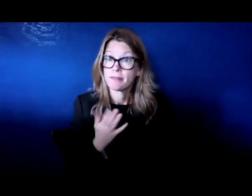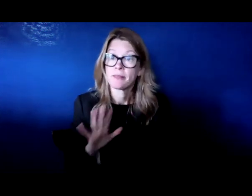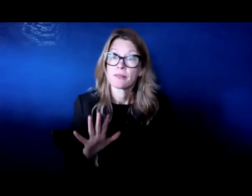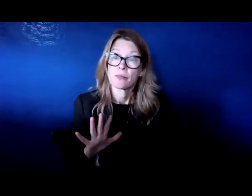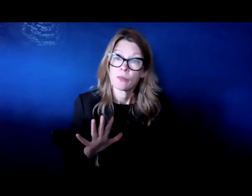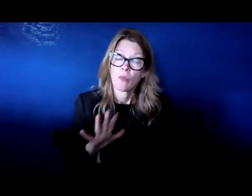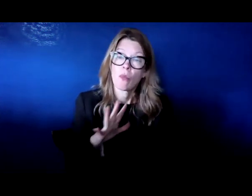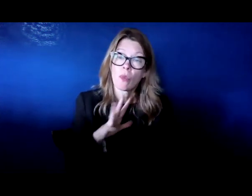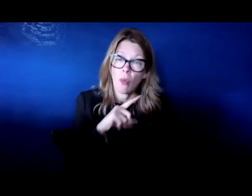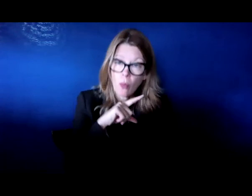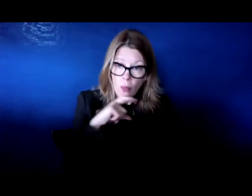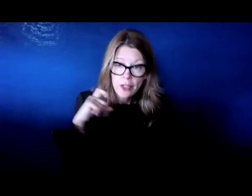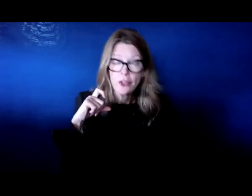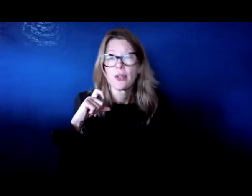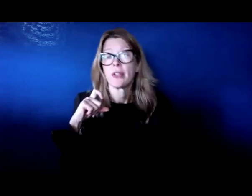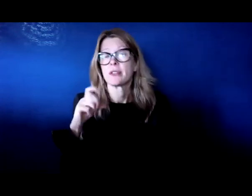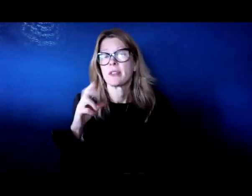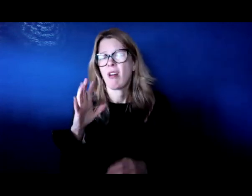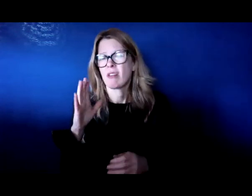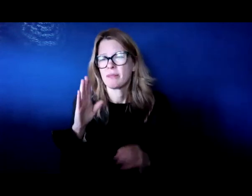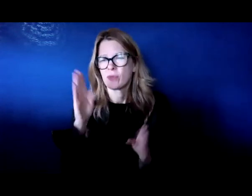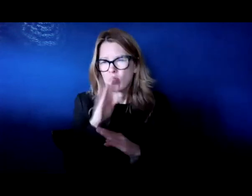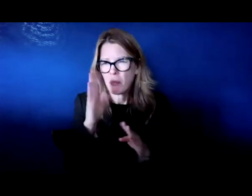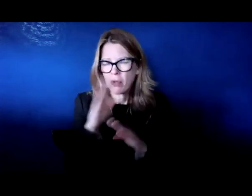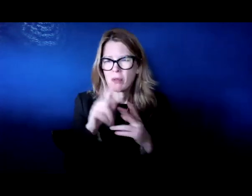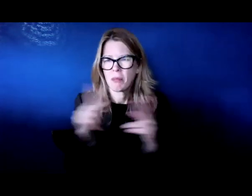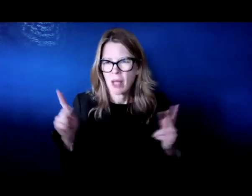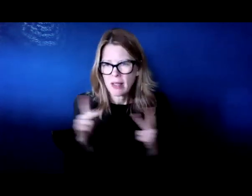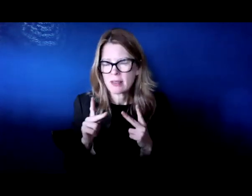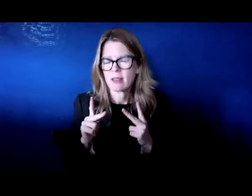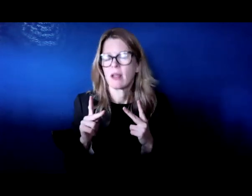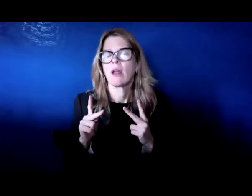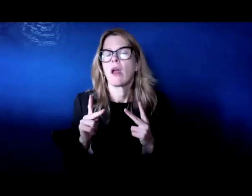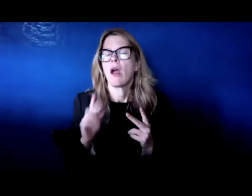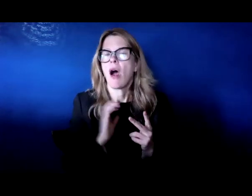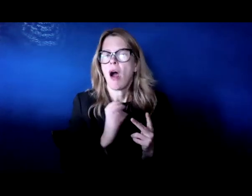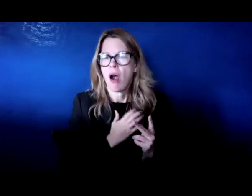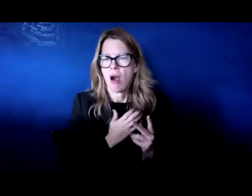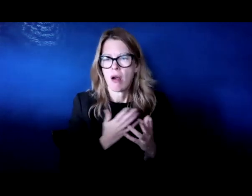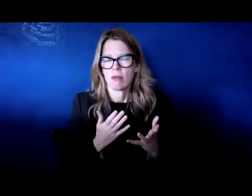whatever sorrows, whatever pains, whatever griefs we bear,